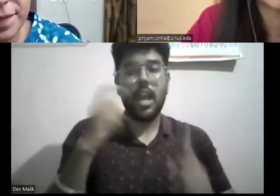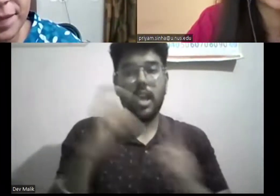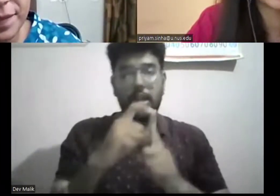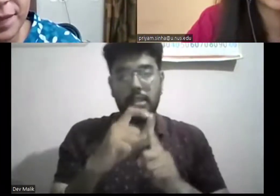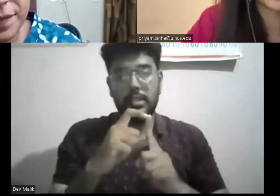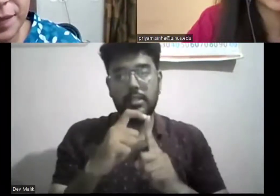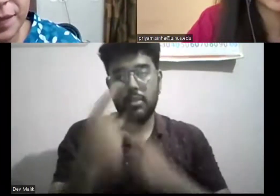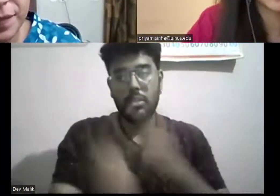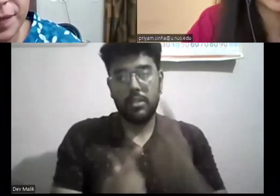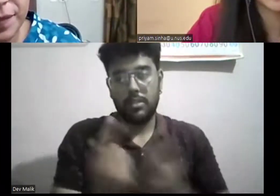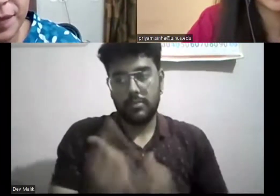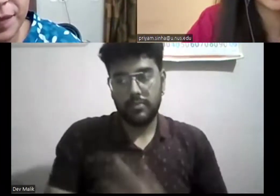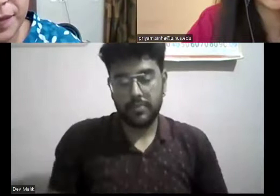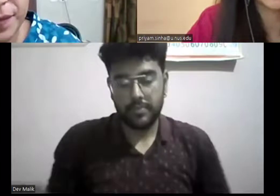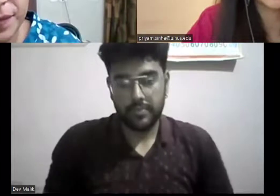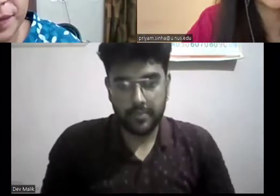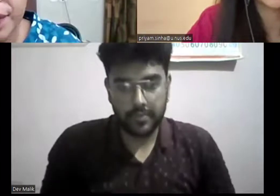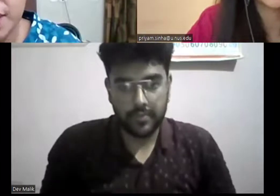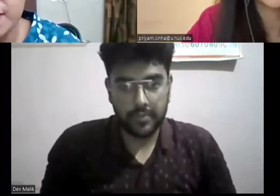politics?